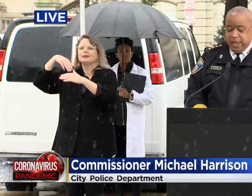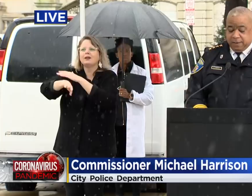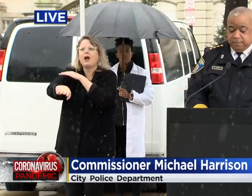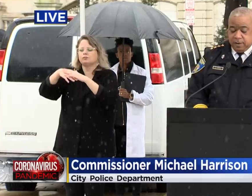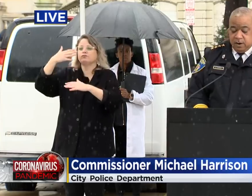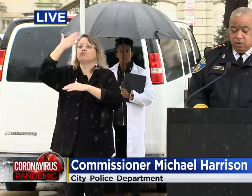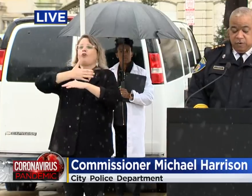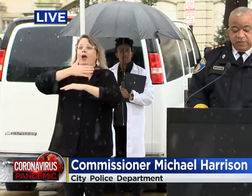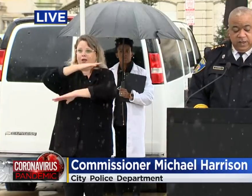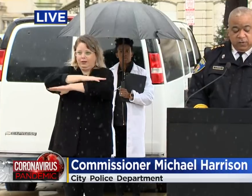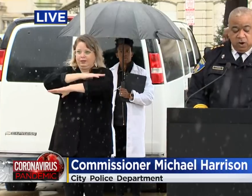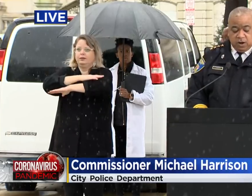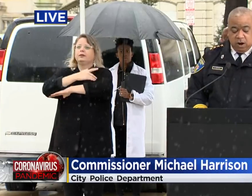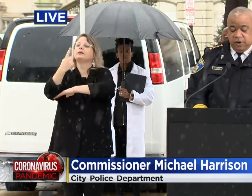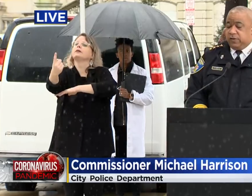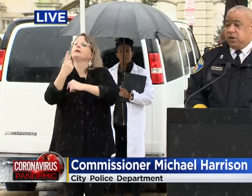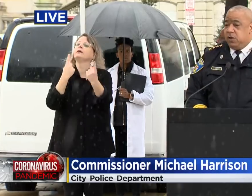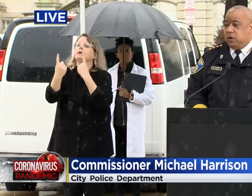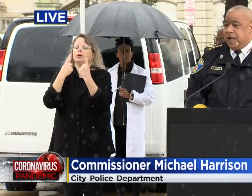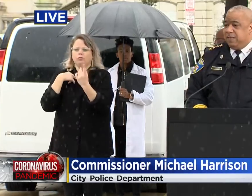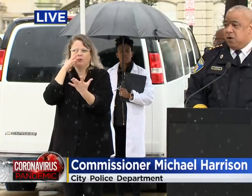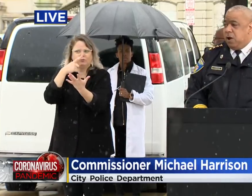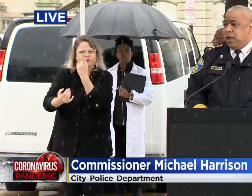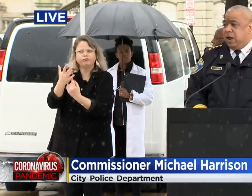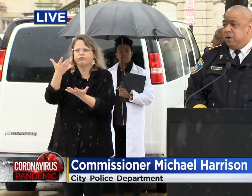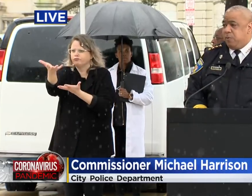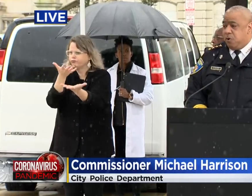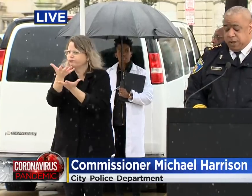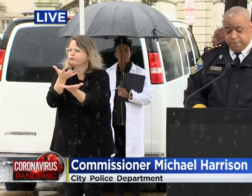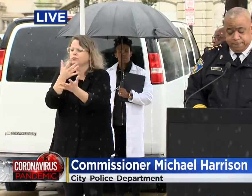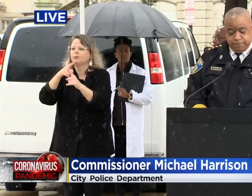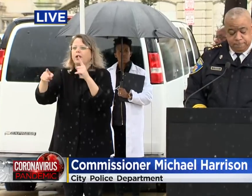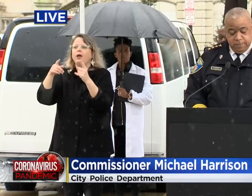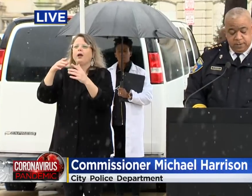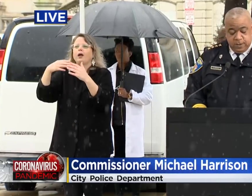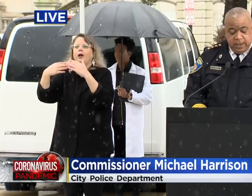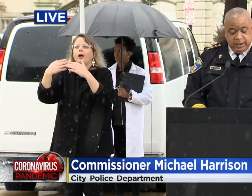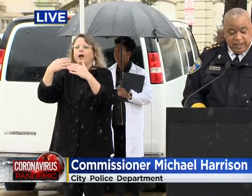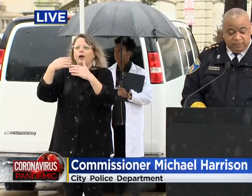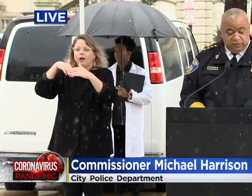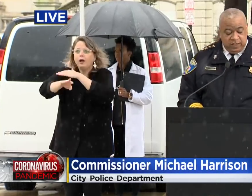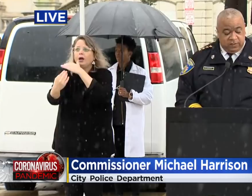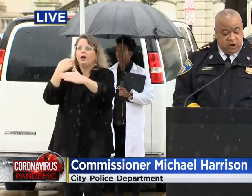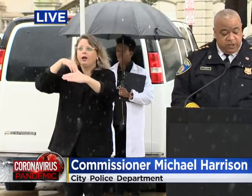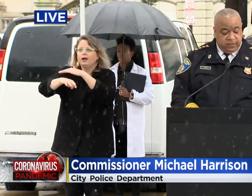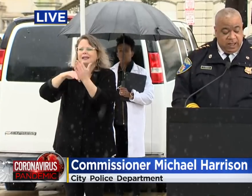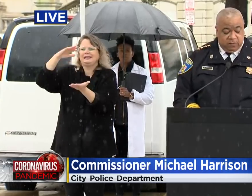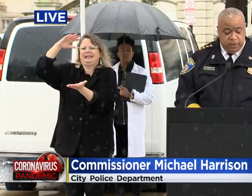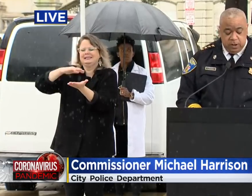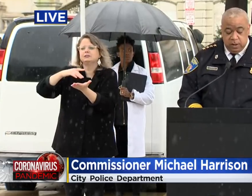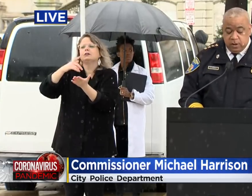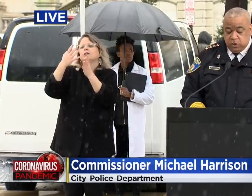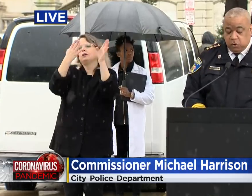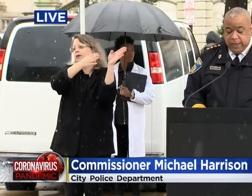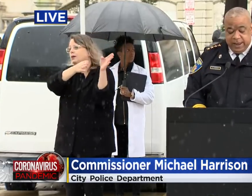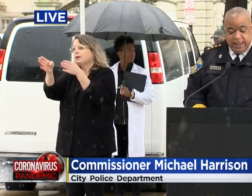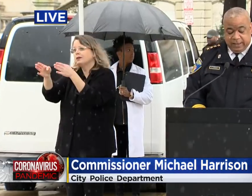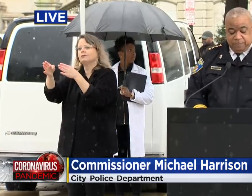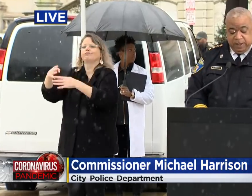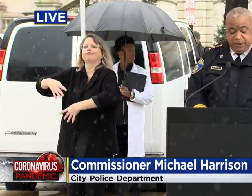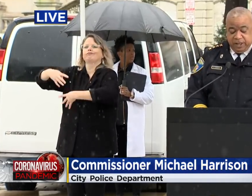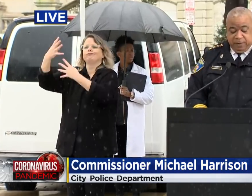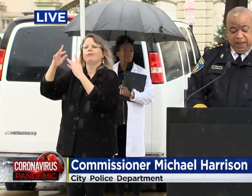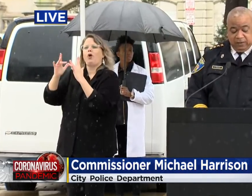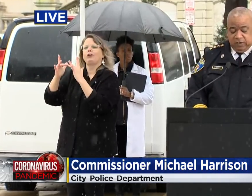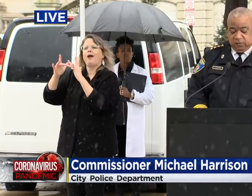emergencies. But again, residents are encouraged to utilize online reporting. In light of the state's attorney's announcement, newly